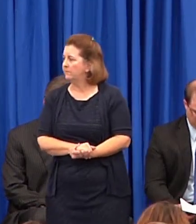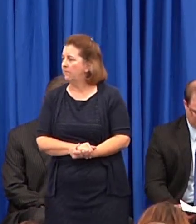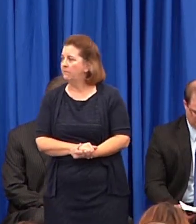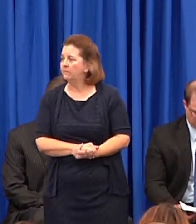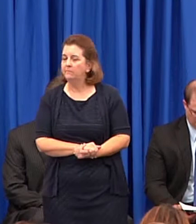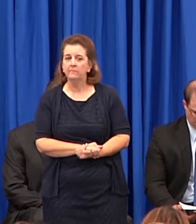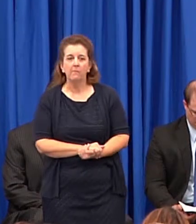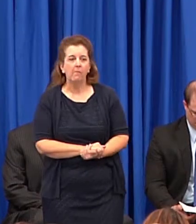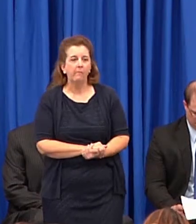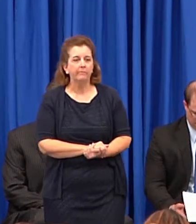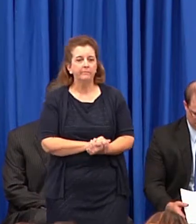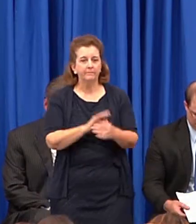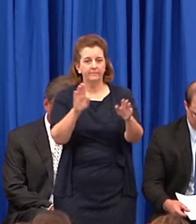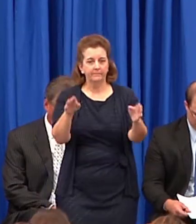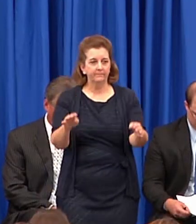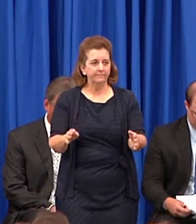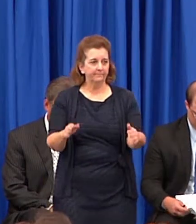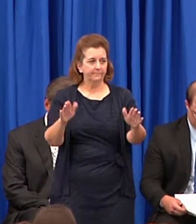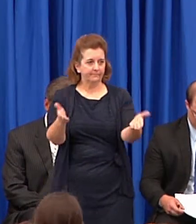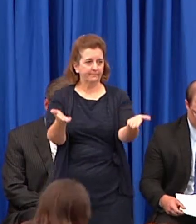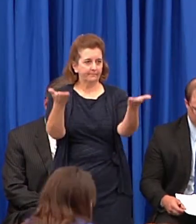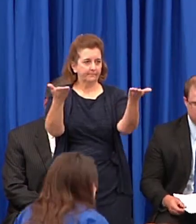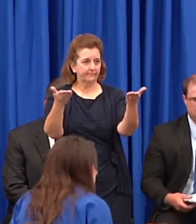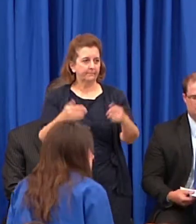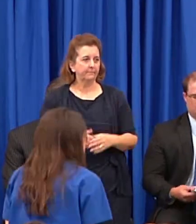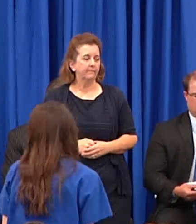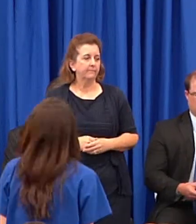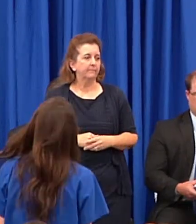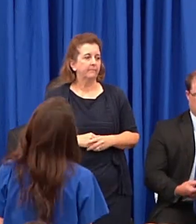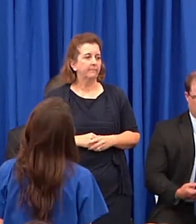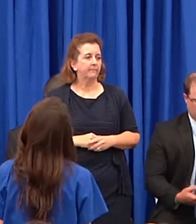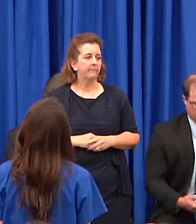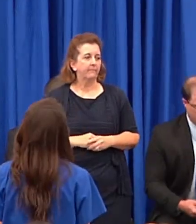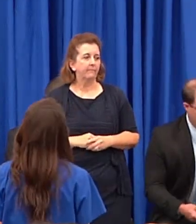Will the first row of candidates please stand?